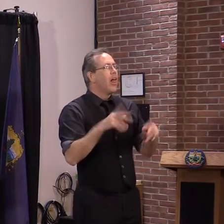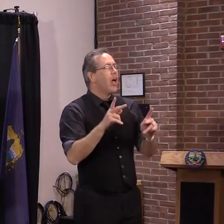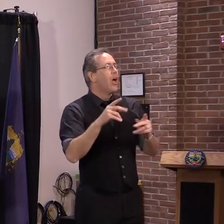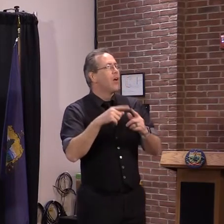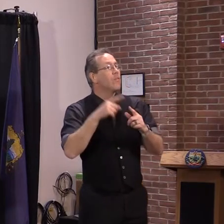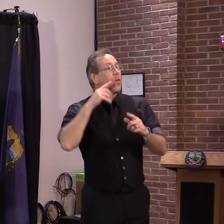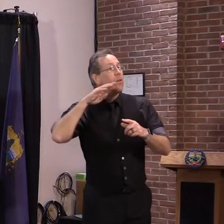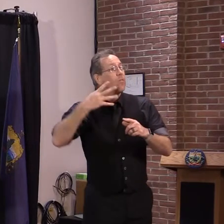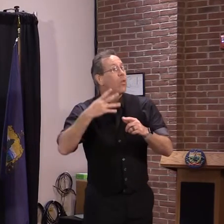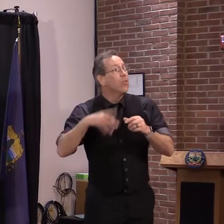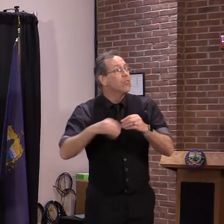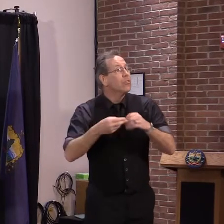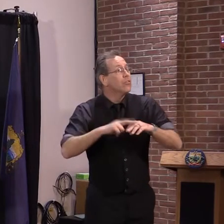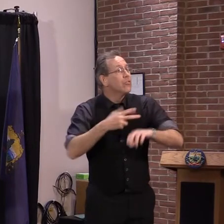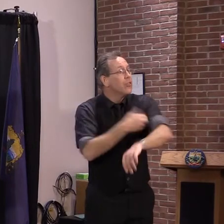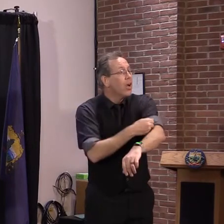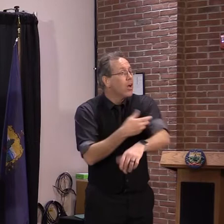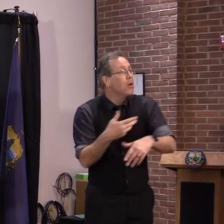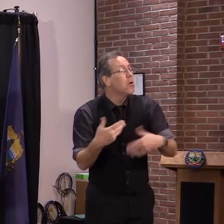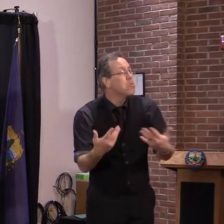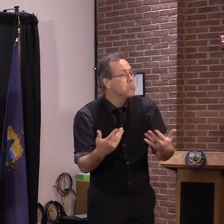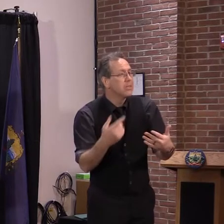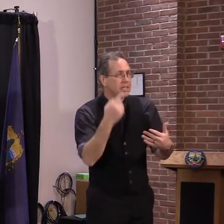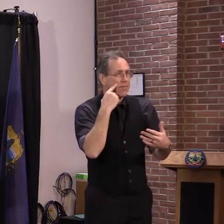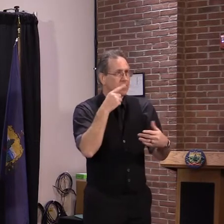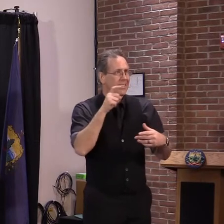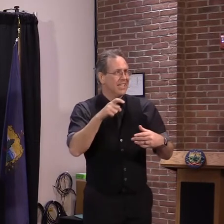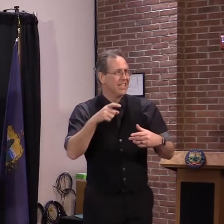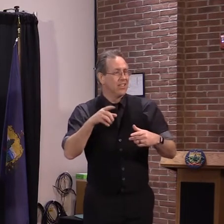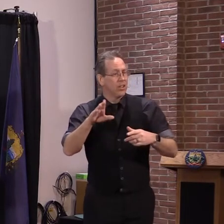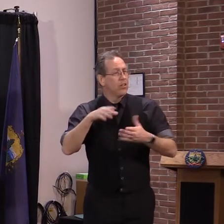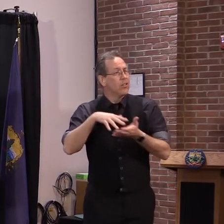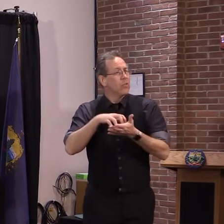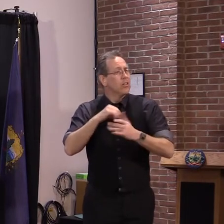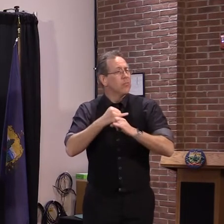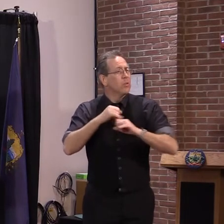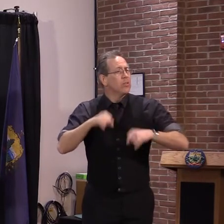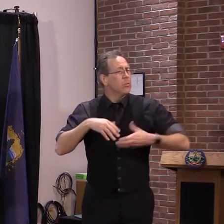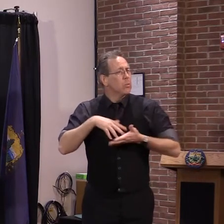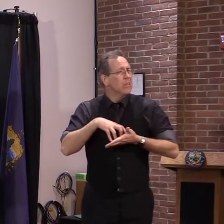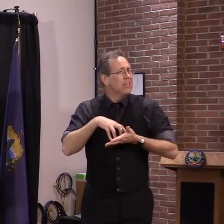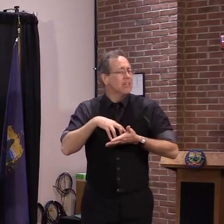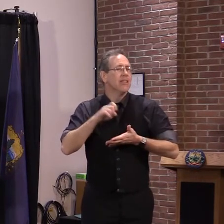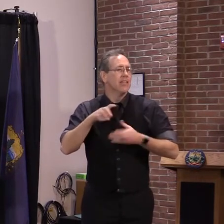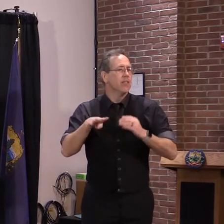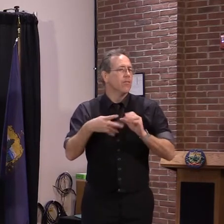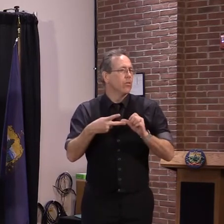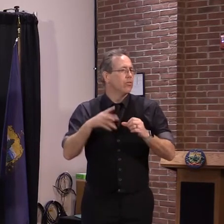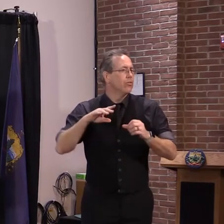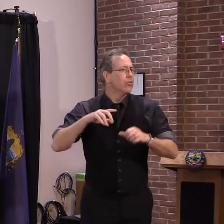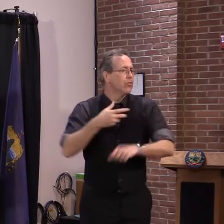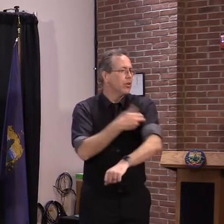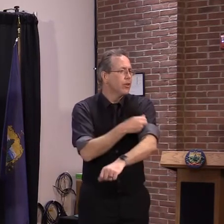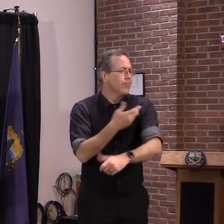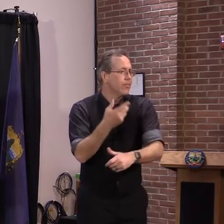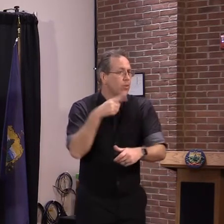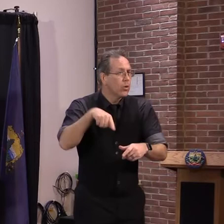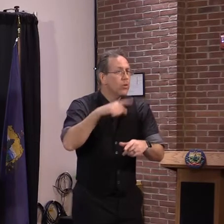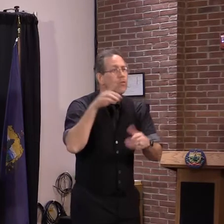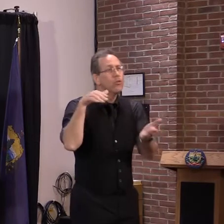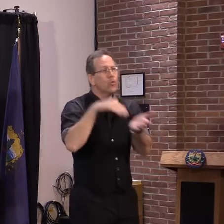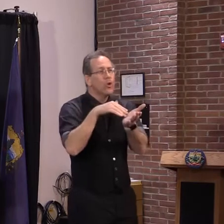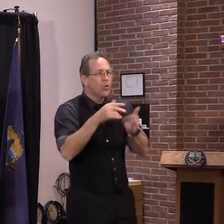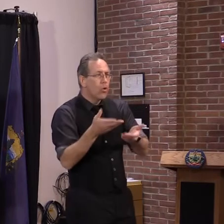the category of immunocompromised. So we obviously continue to provide that for that